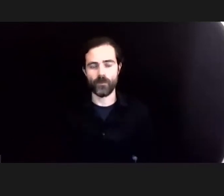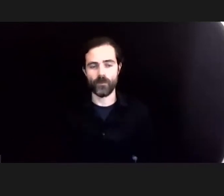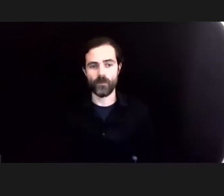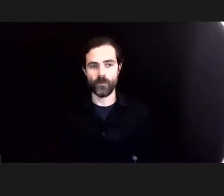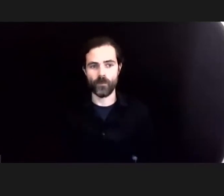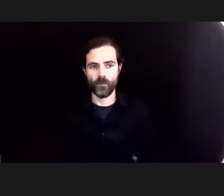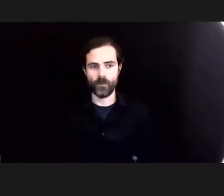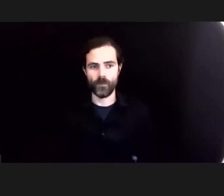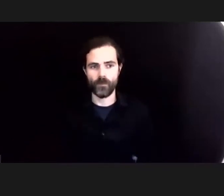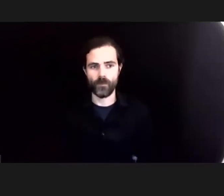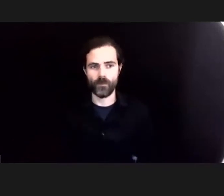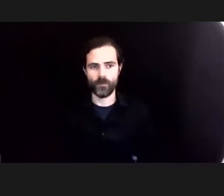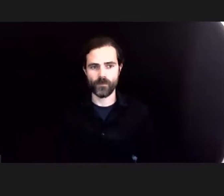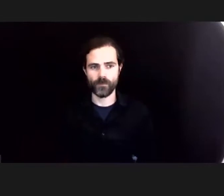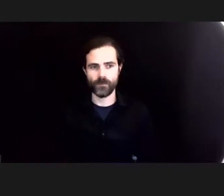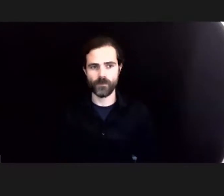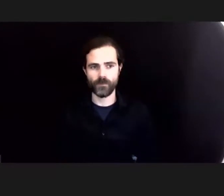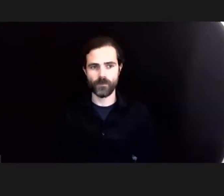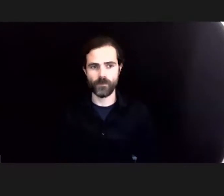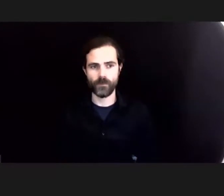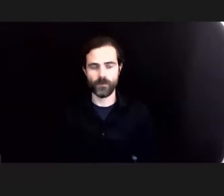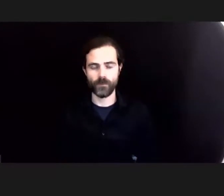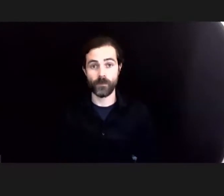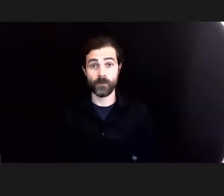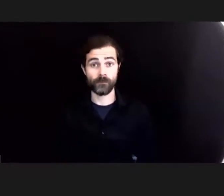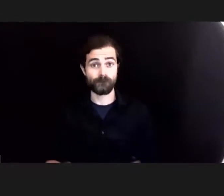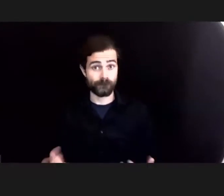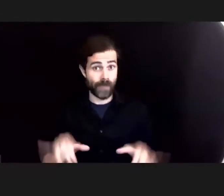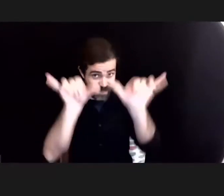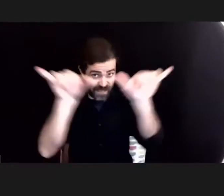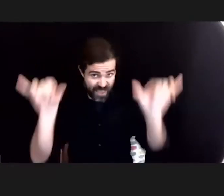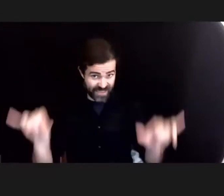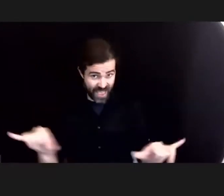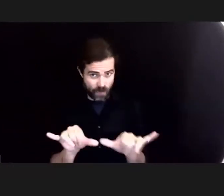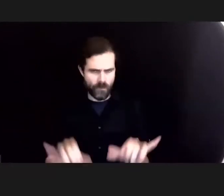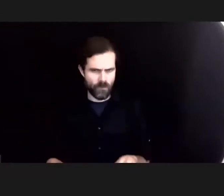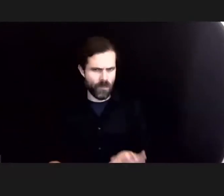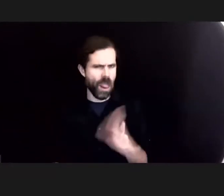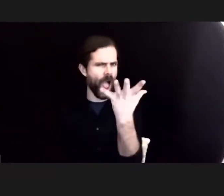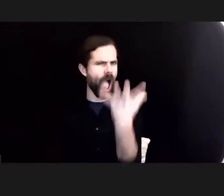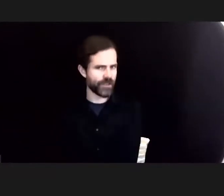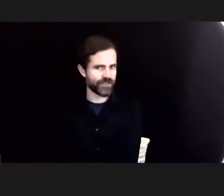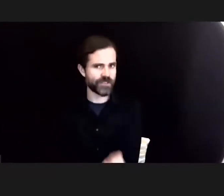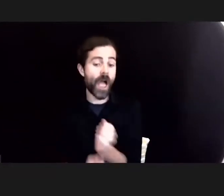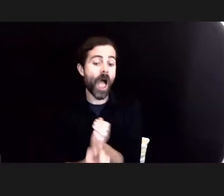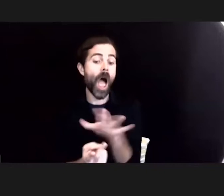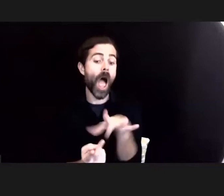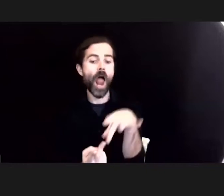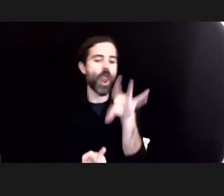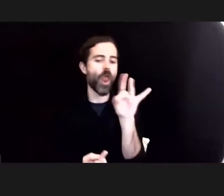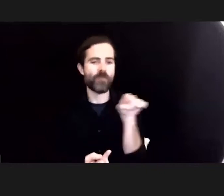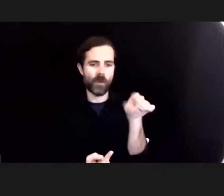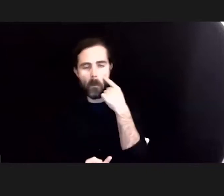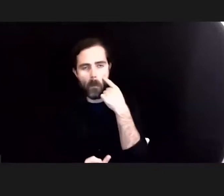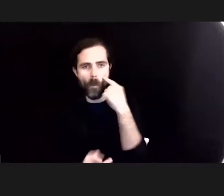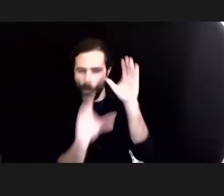The system also has the option to search for a project in its public part, in case you want to see your project or another